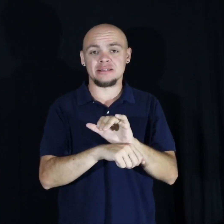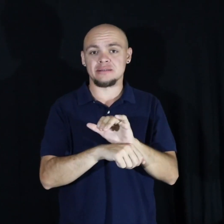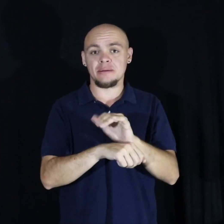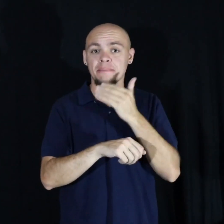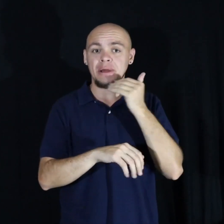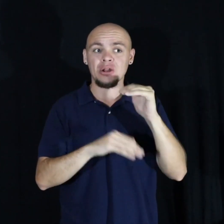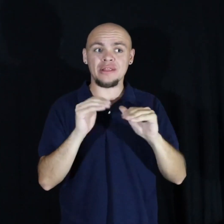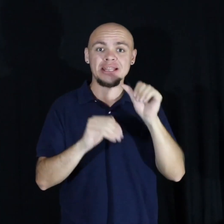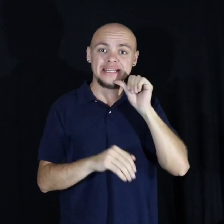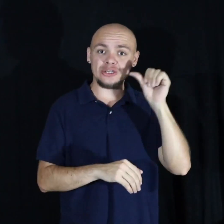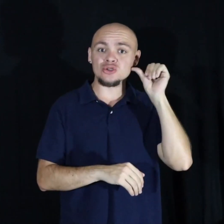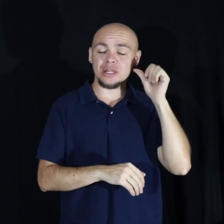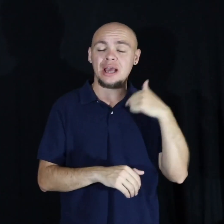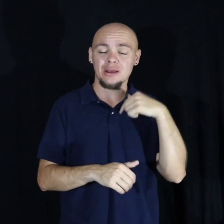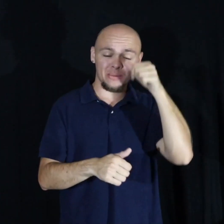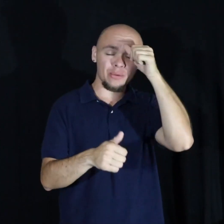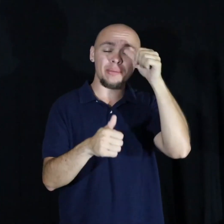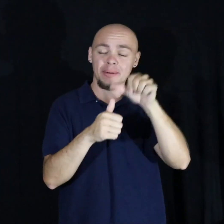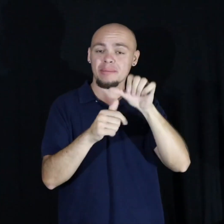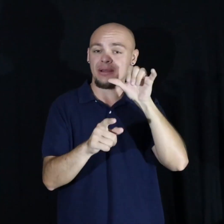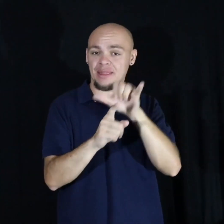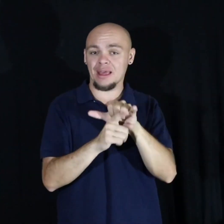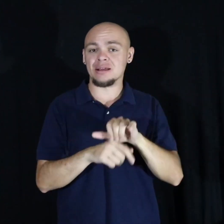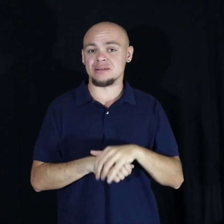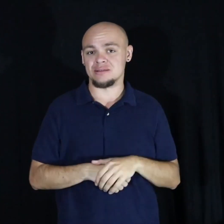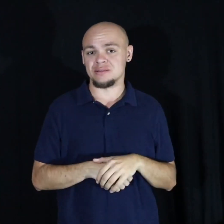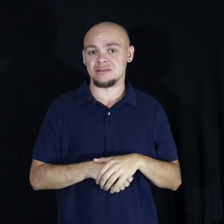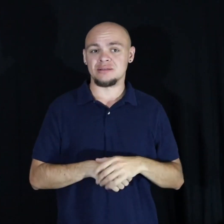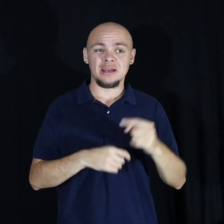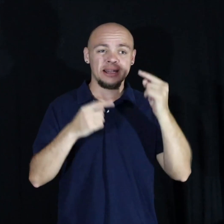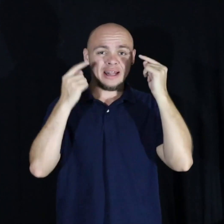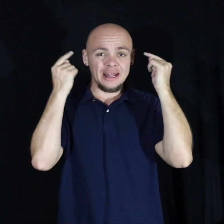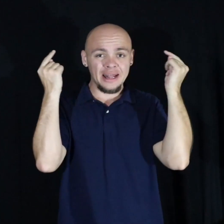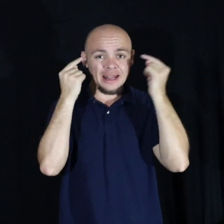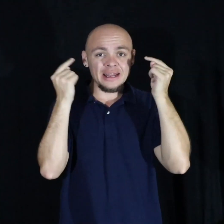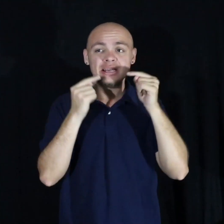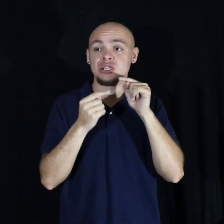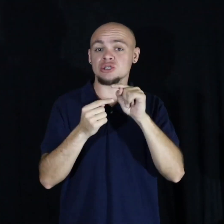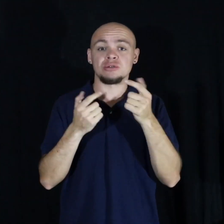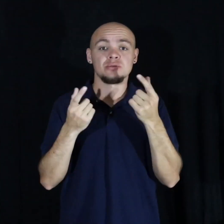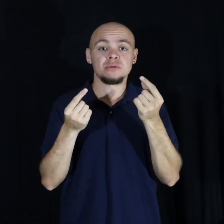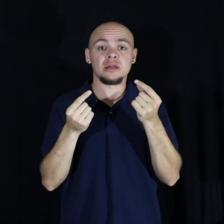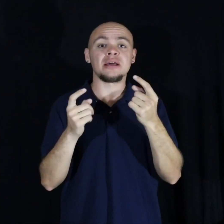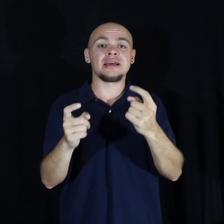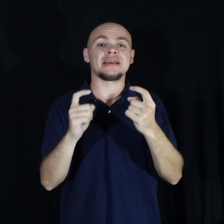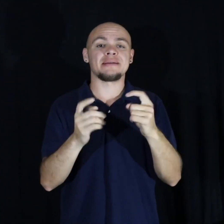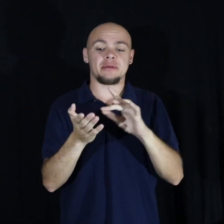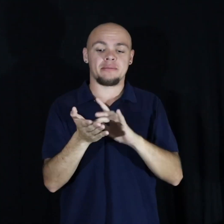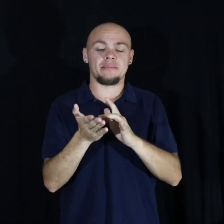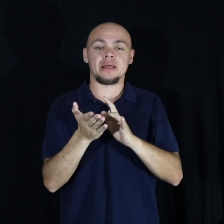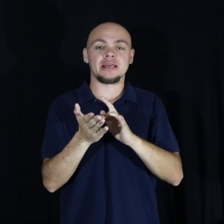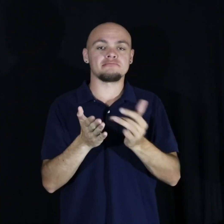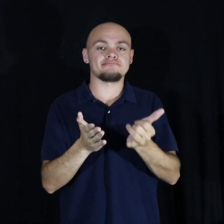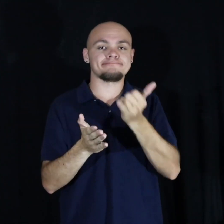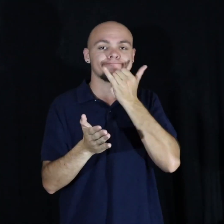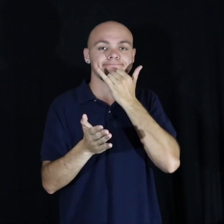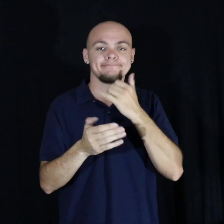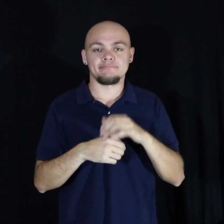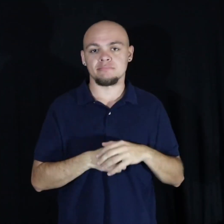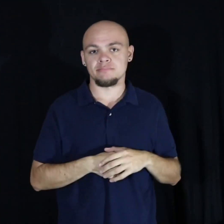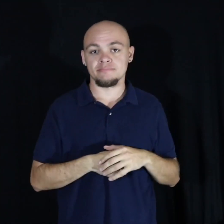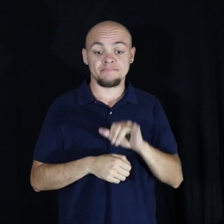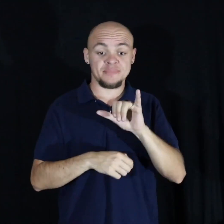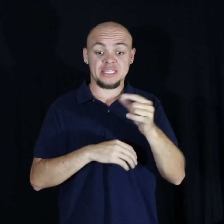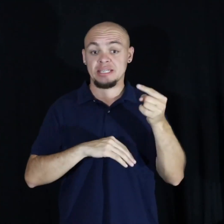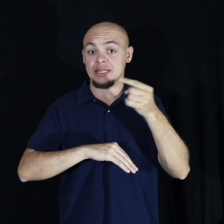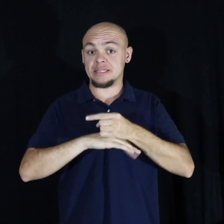remember yesterday. I had a very bad headache, and she simply gave me the wrong pain medication. From that